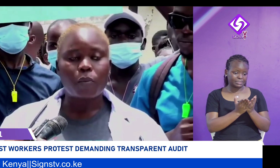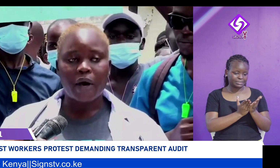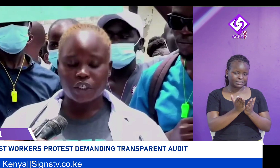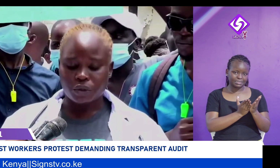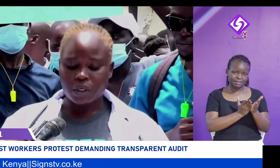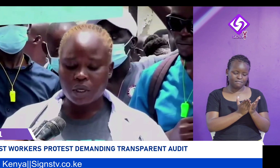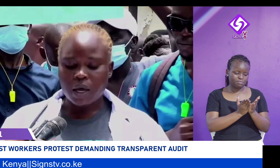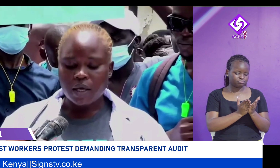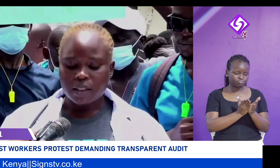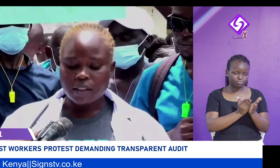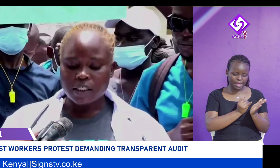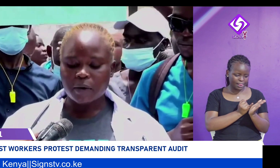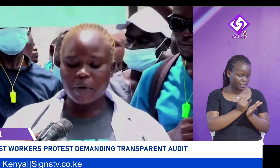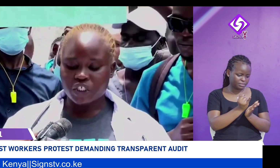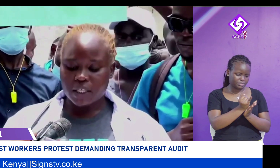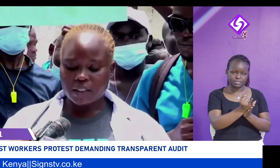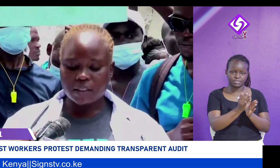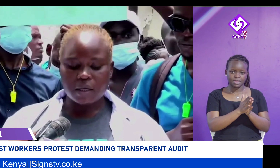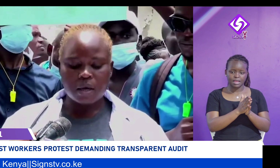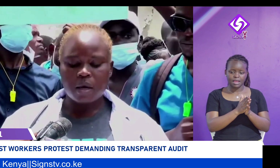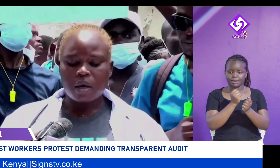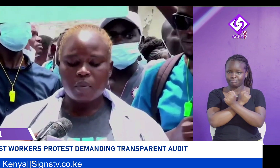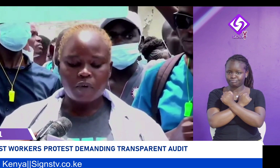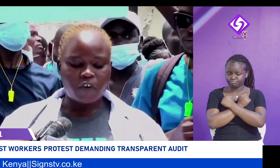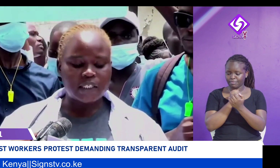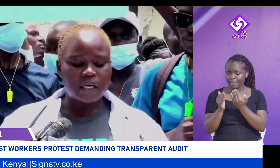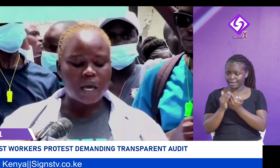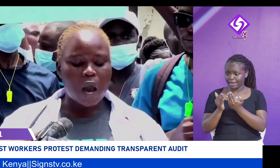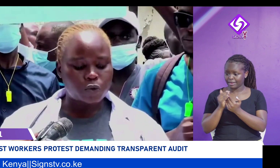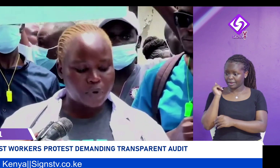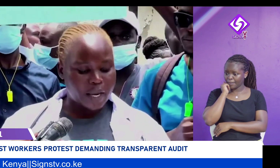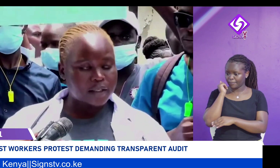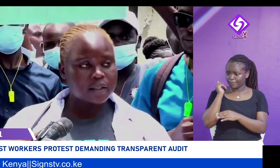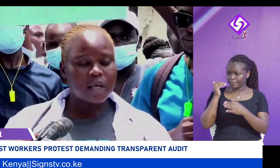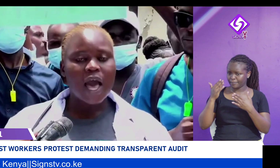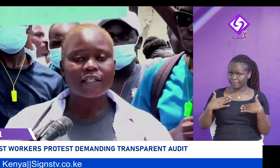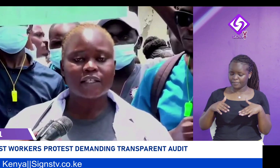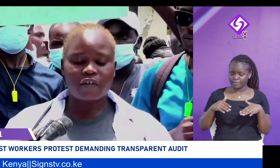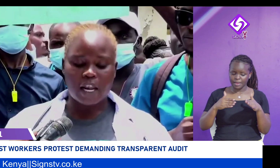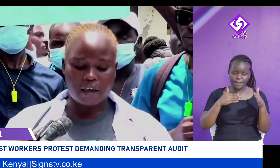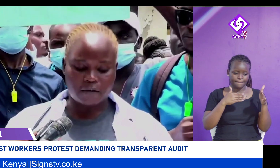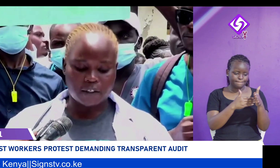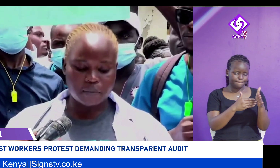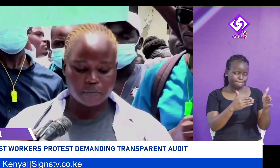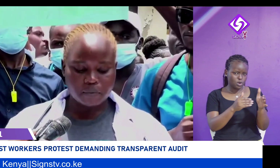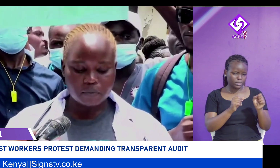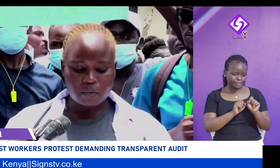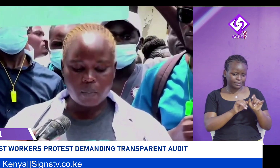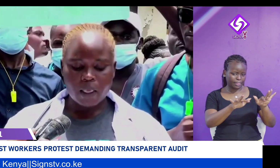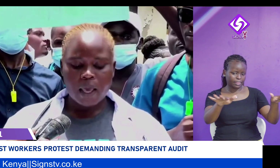and compassion, treating patients, preventing outbreaks, and saving lives.